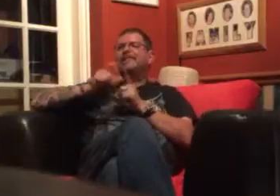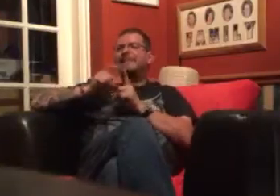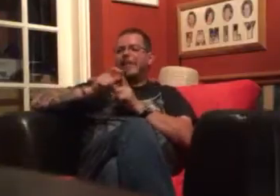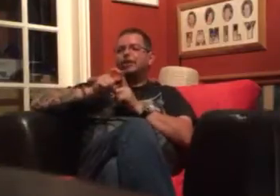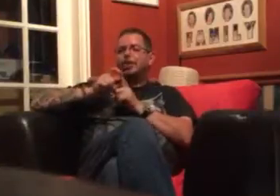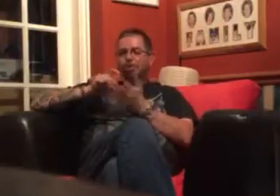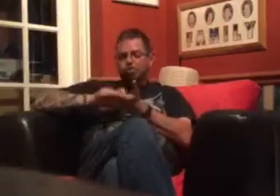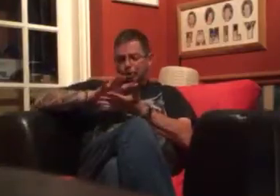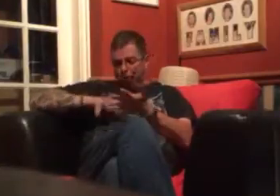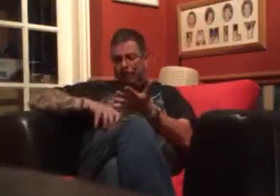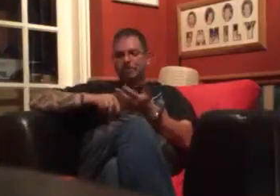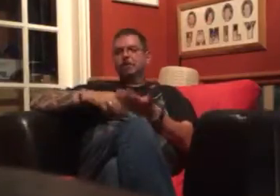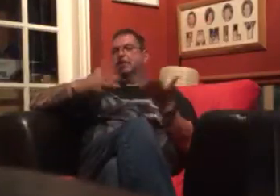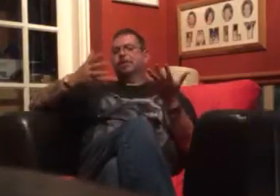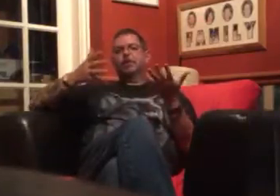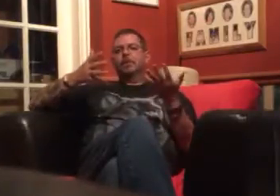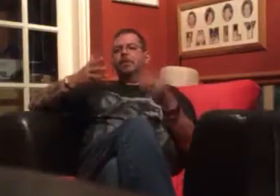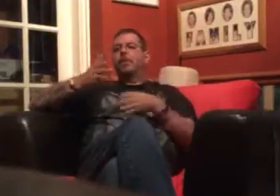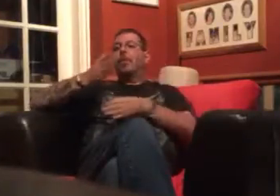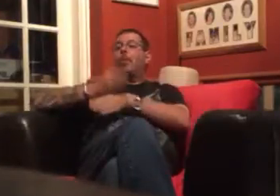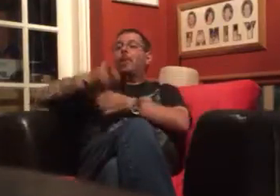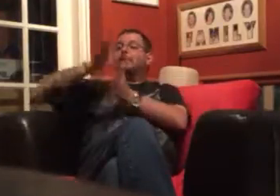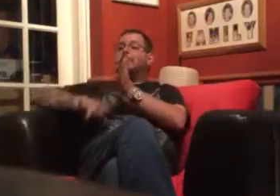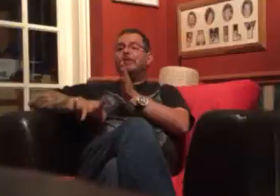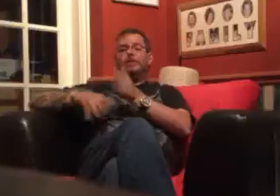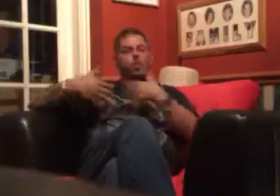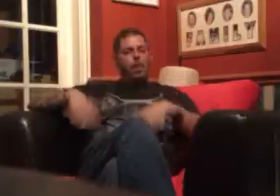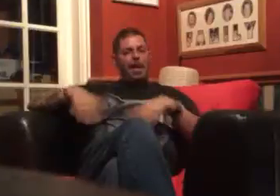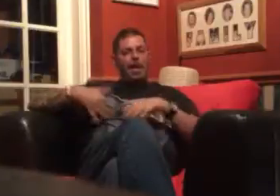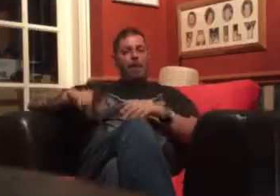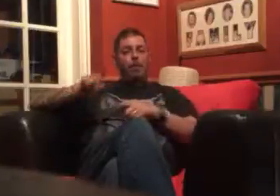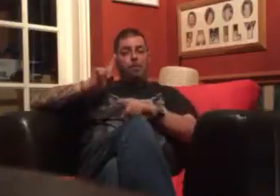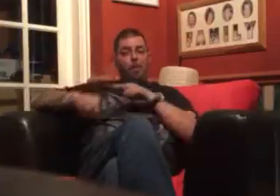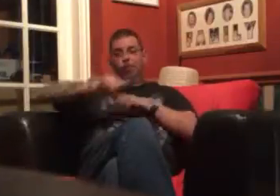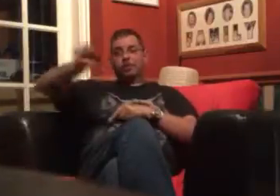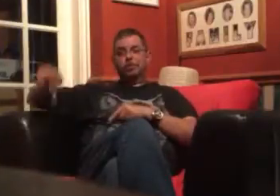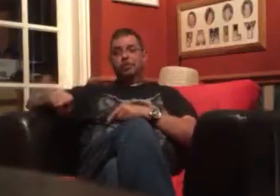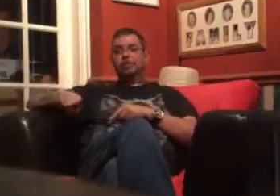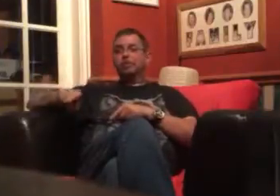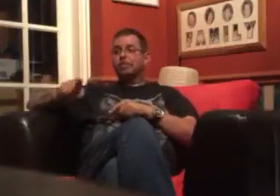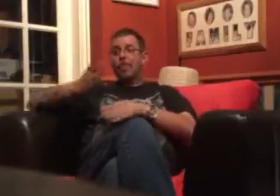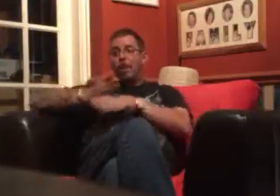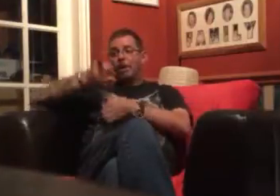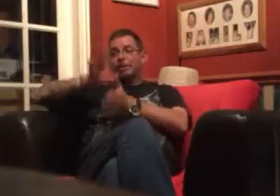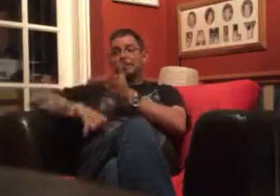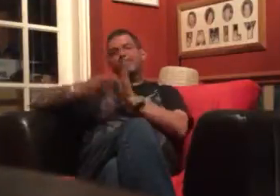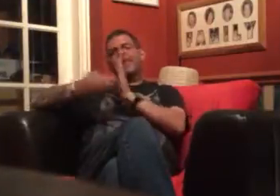your project, your dissertation, and your work experience is really quite amazing. Most students have